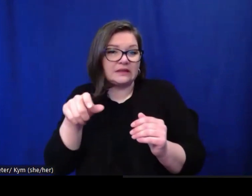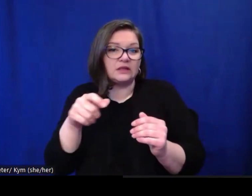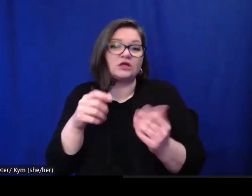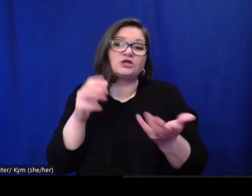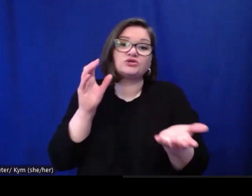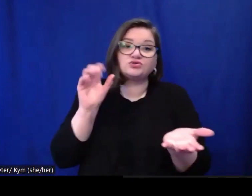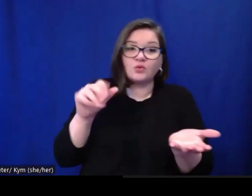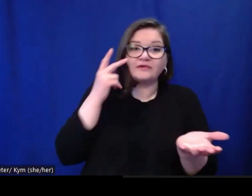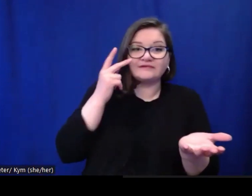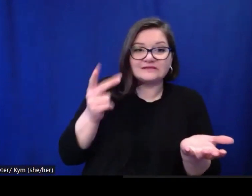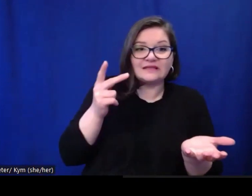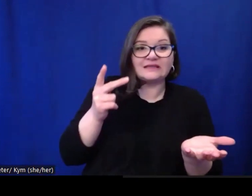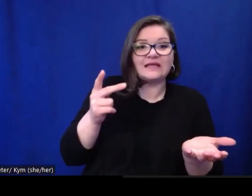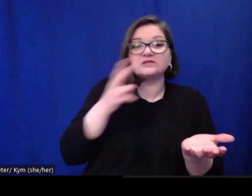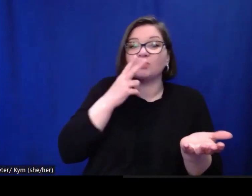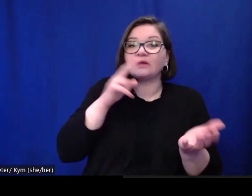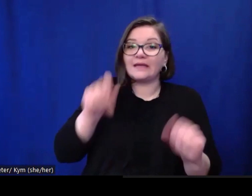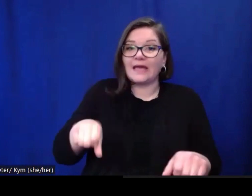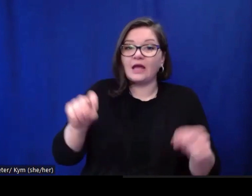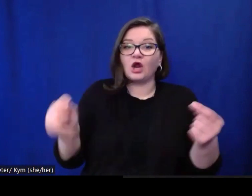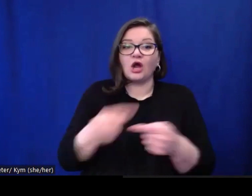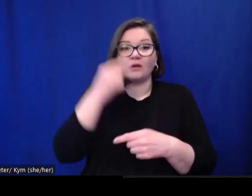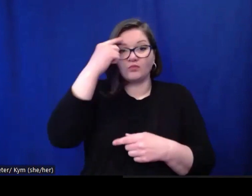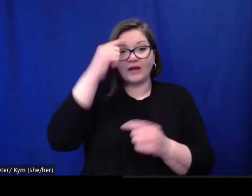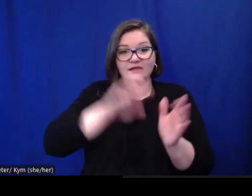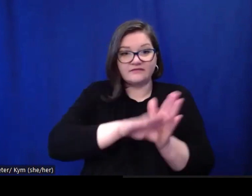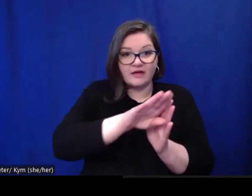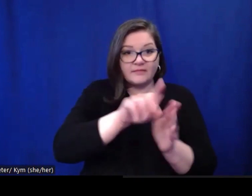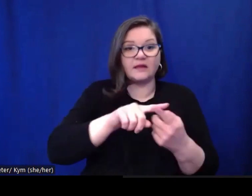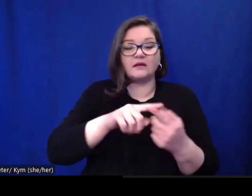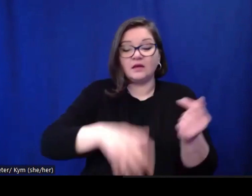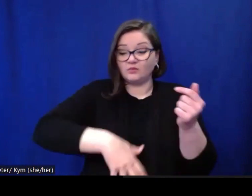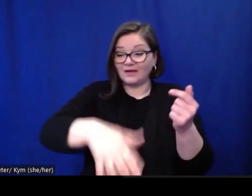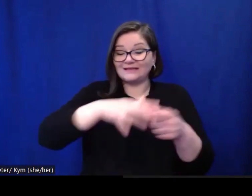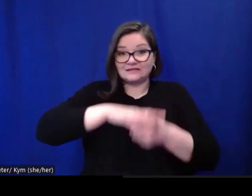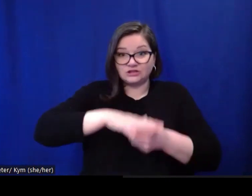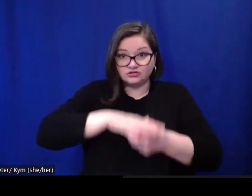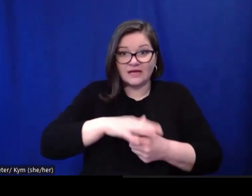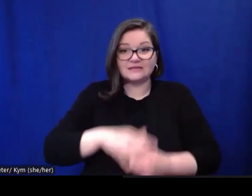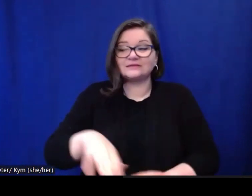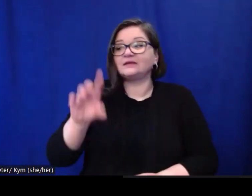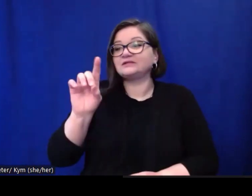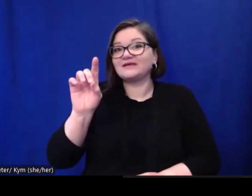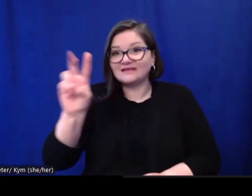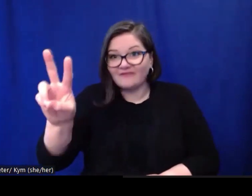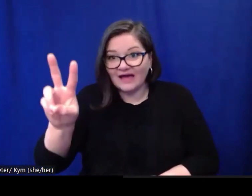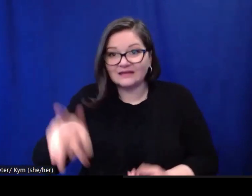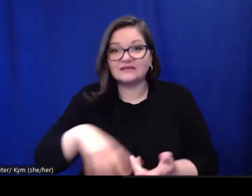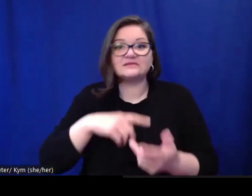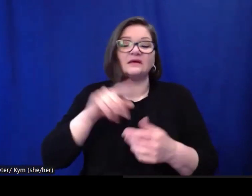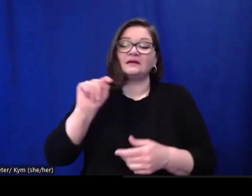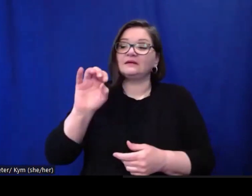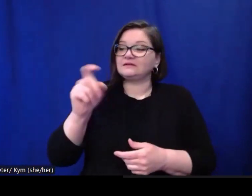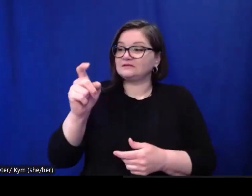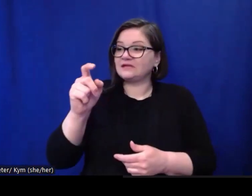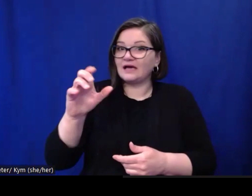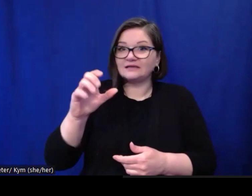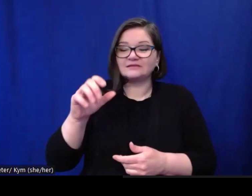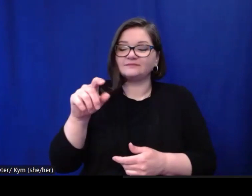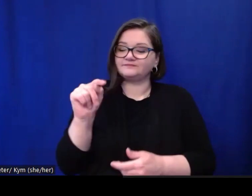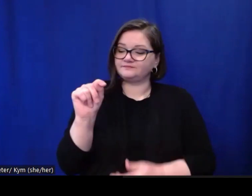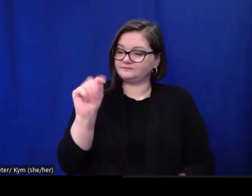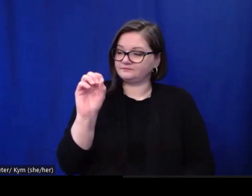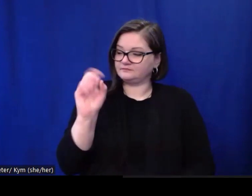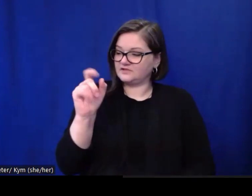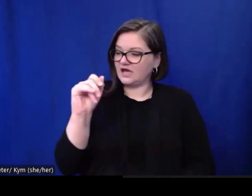development, stress during pregnancy, domestic violence, toxic stress, also impact